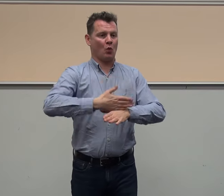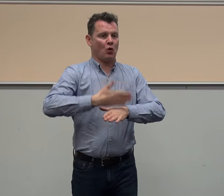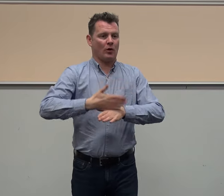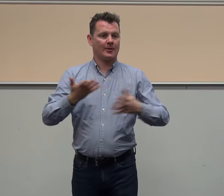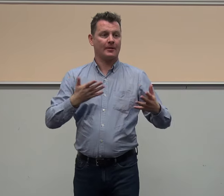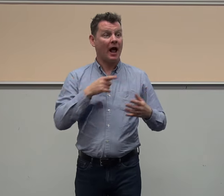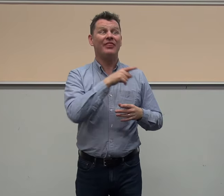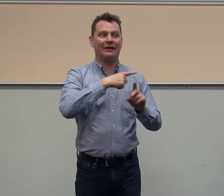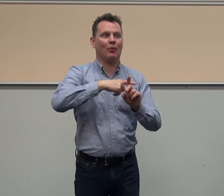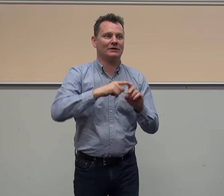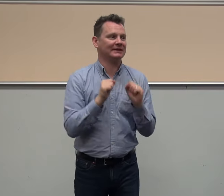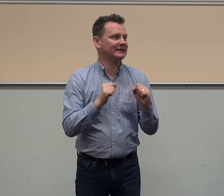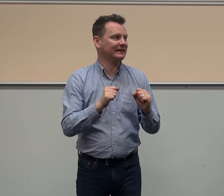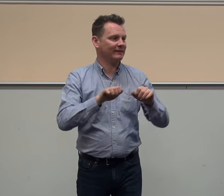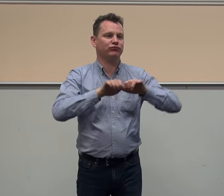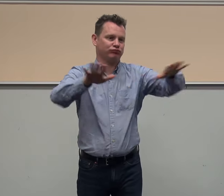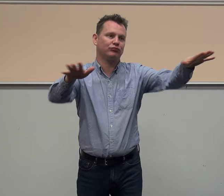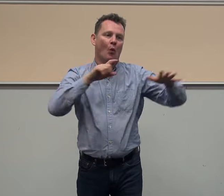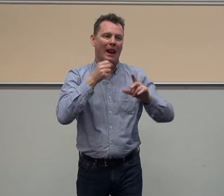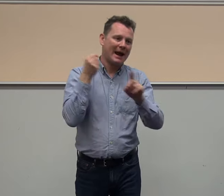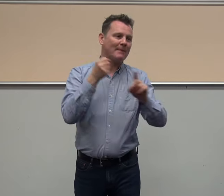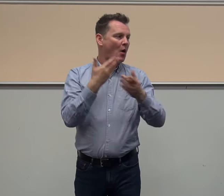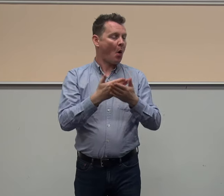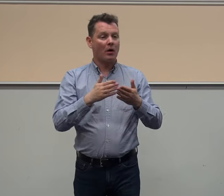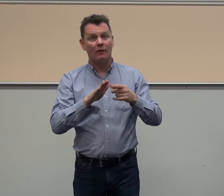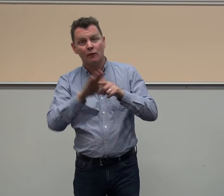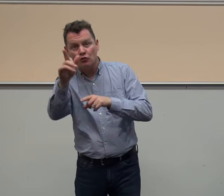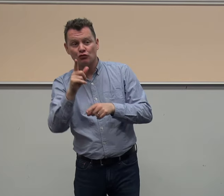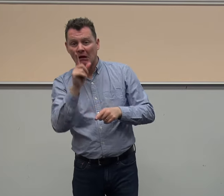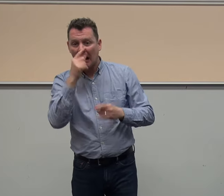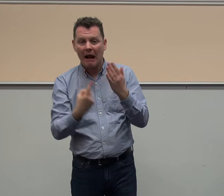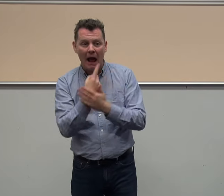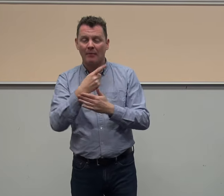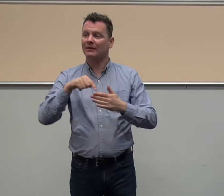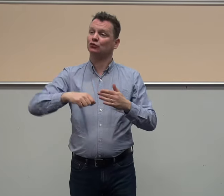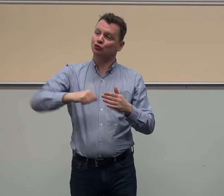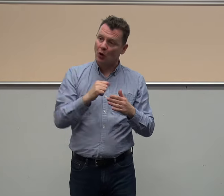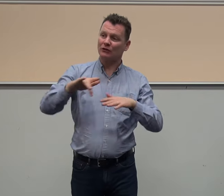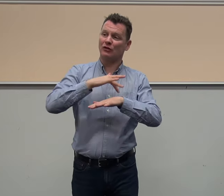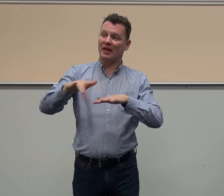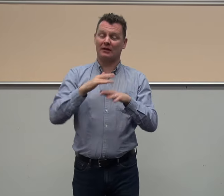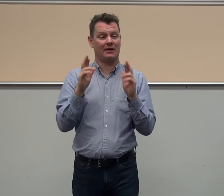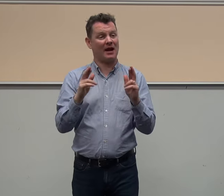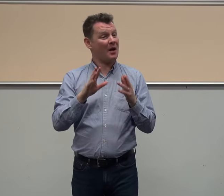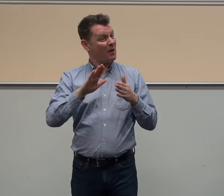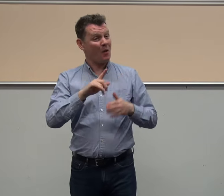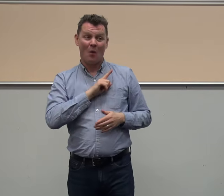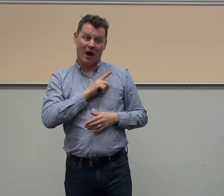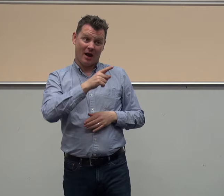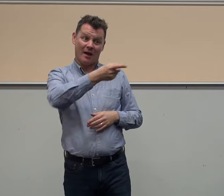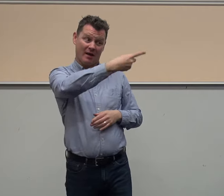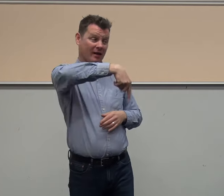massive and positive impact, I think, on what might happen in the future in theatre in Scotland. Because they're quite